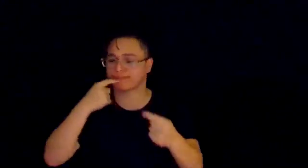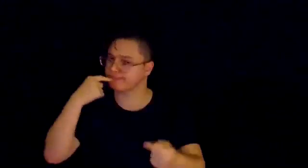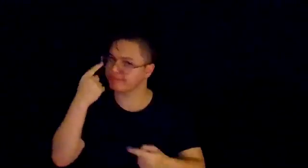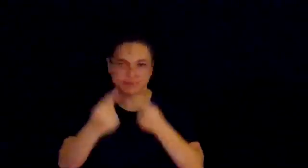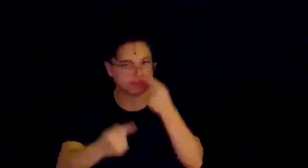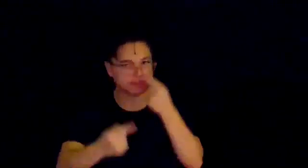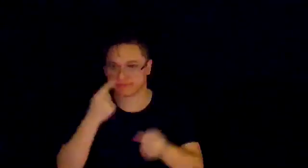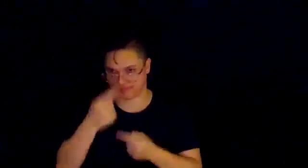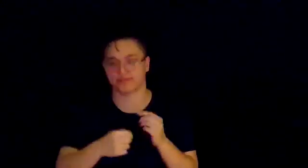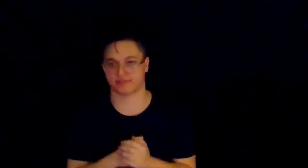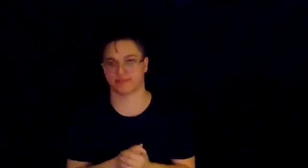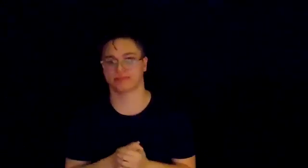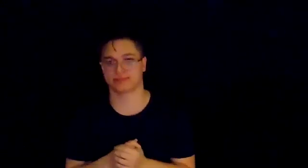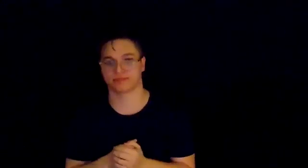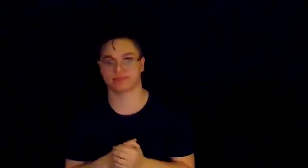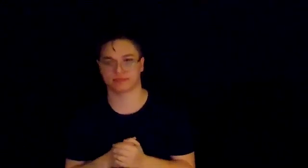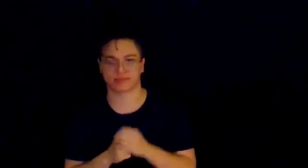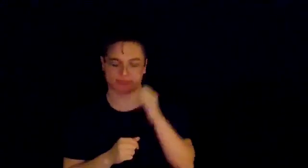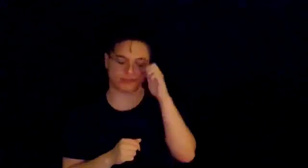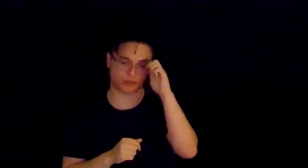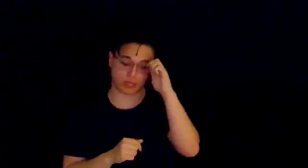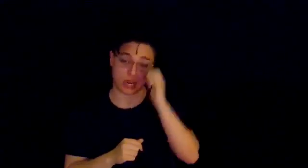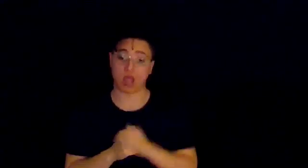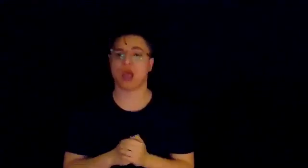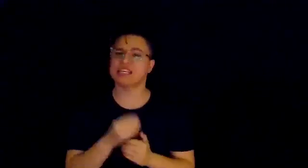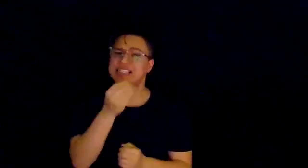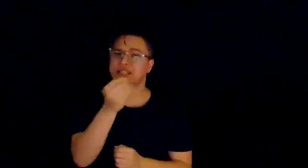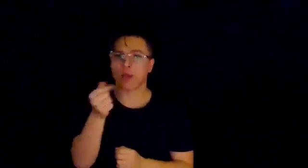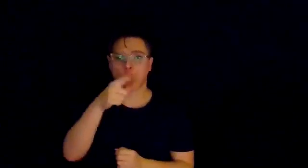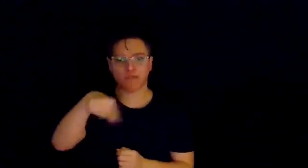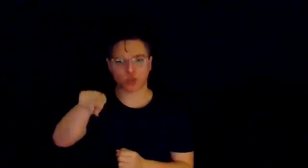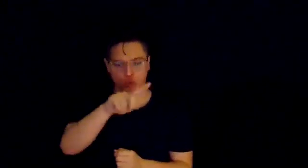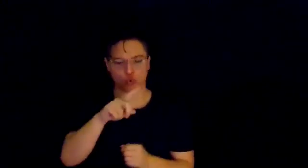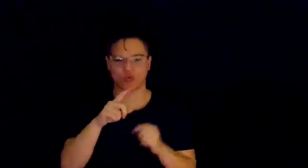once you explain that to us, then we will start to understand, and that will help us develop your plan.